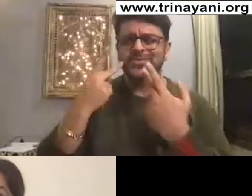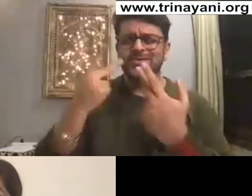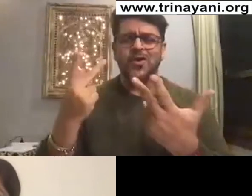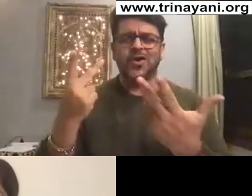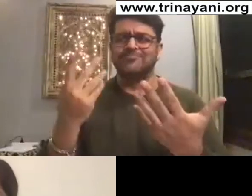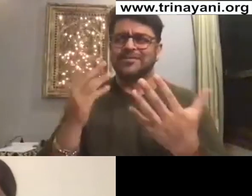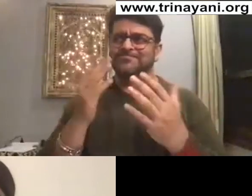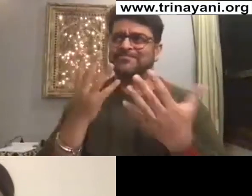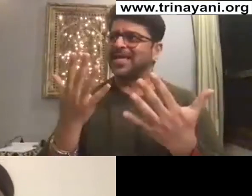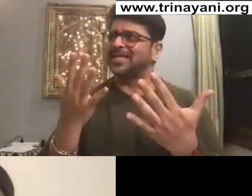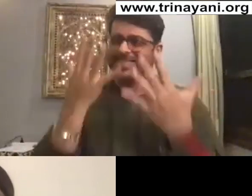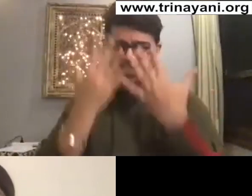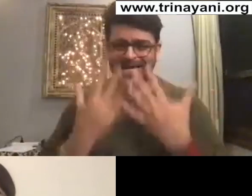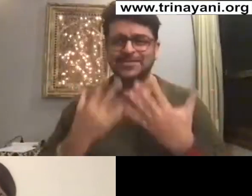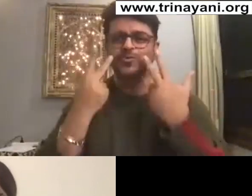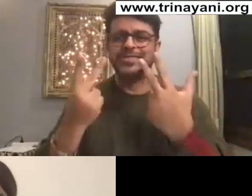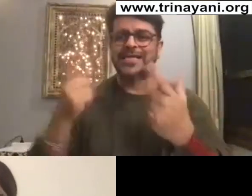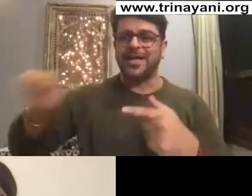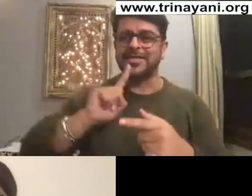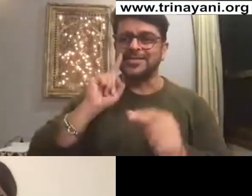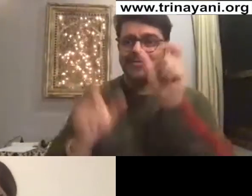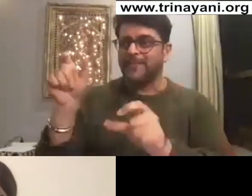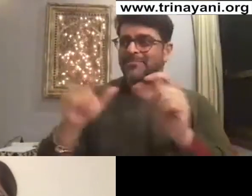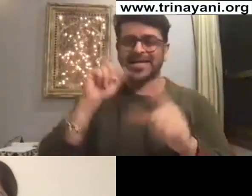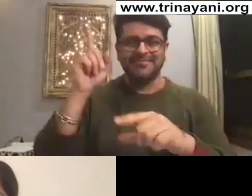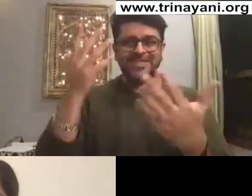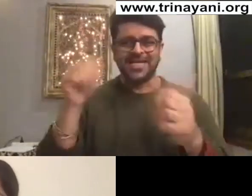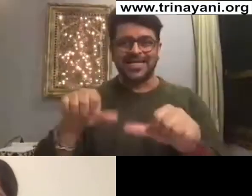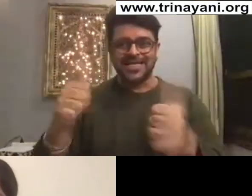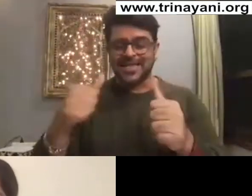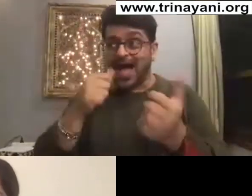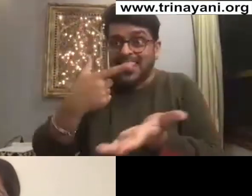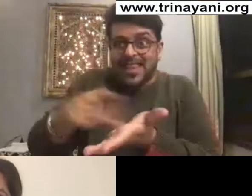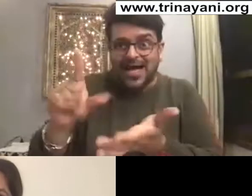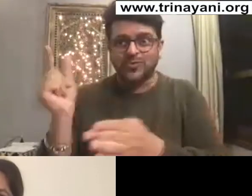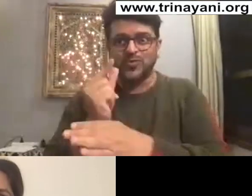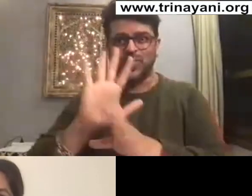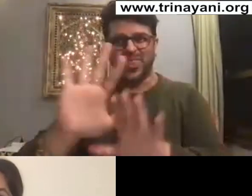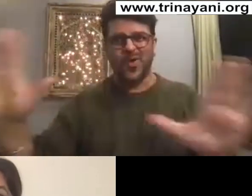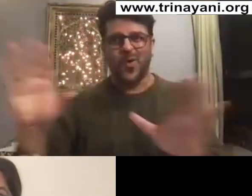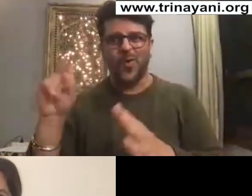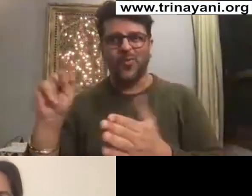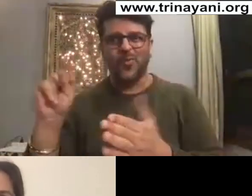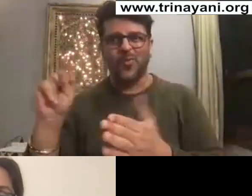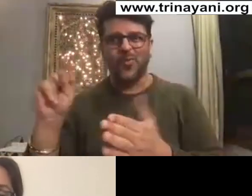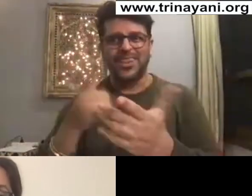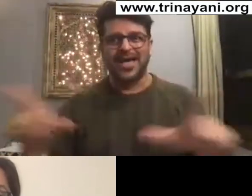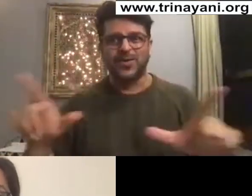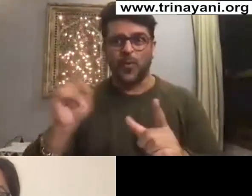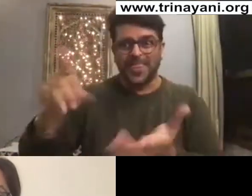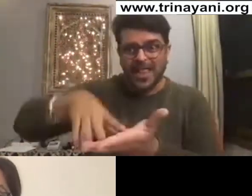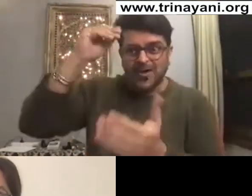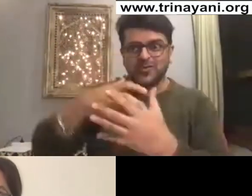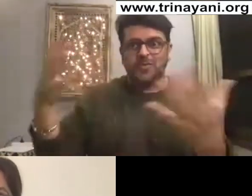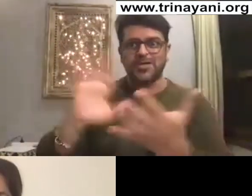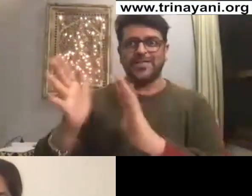440 deaf schools all throughout the country, and I saw that it was really sad to see that deaf people were not allowed to use sign language in